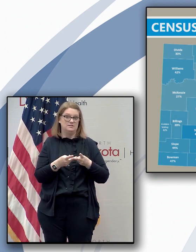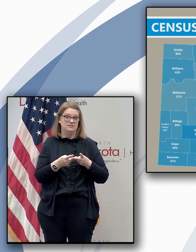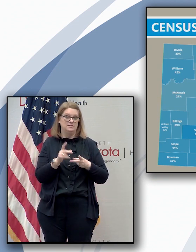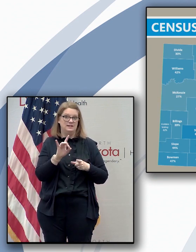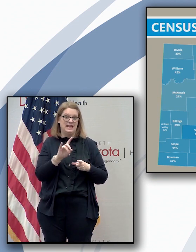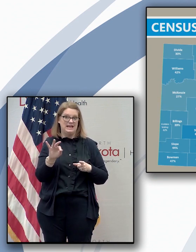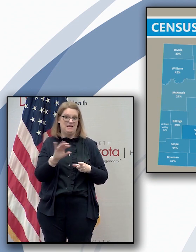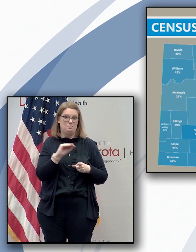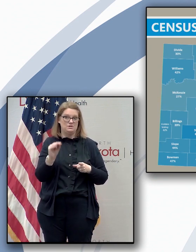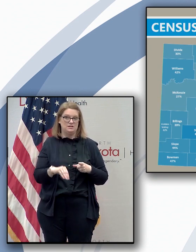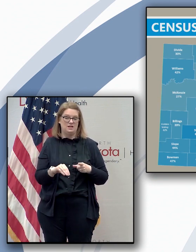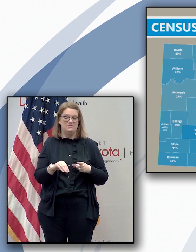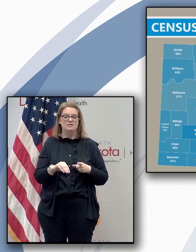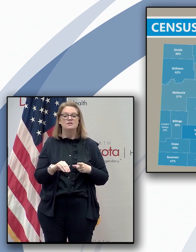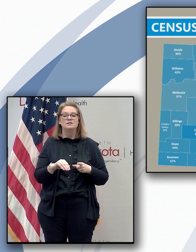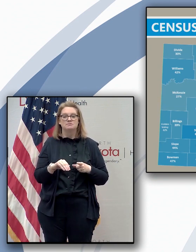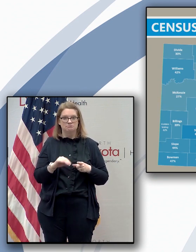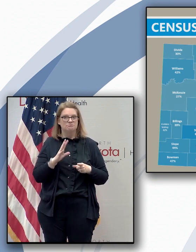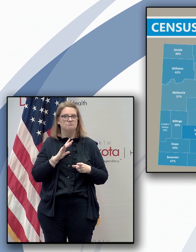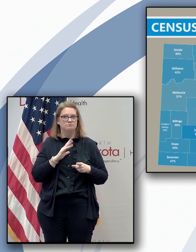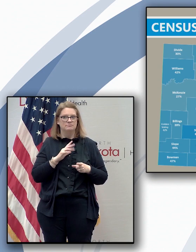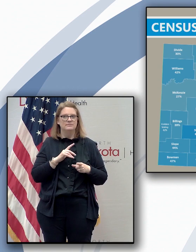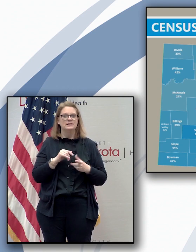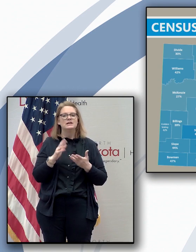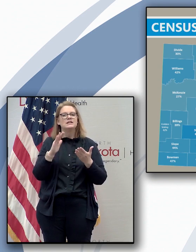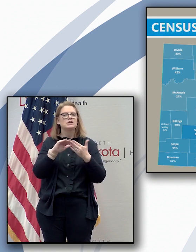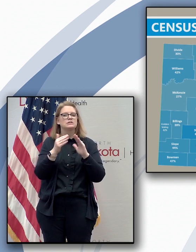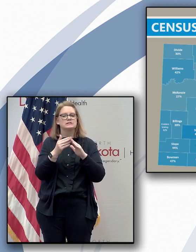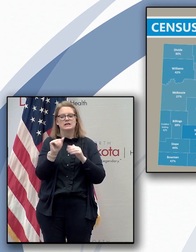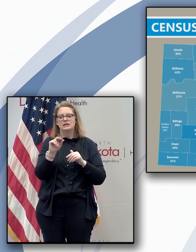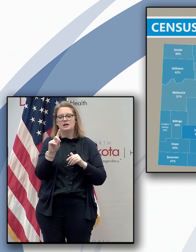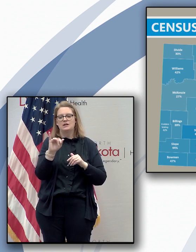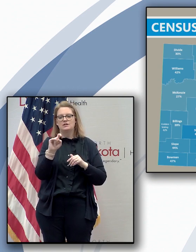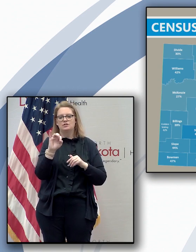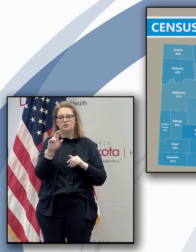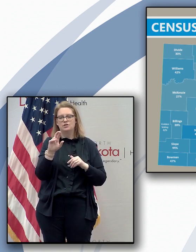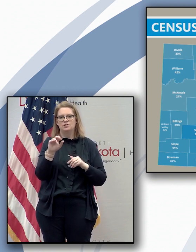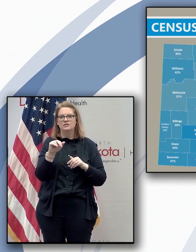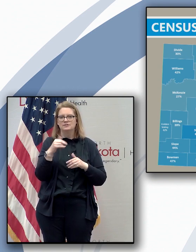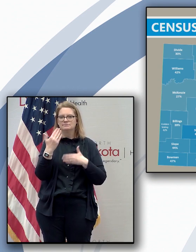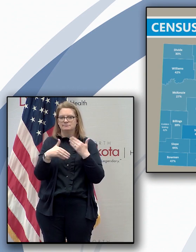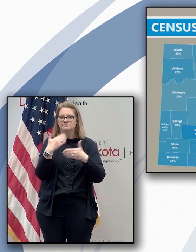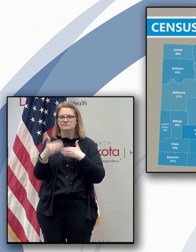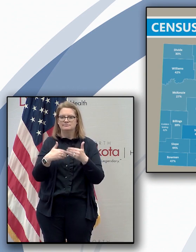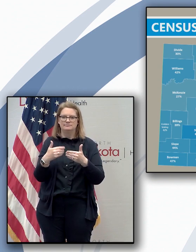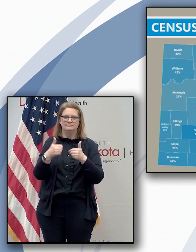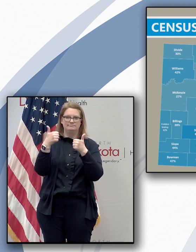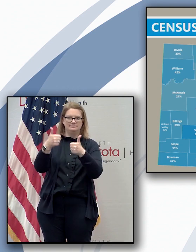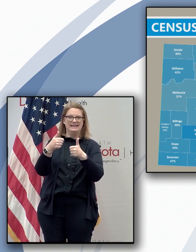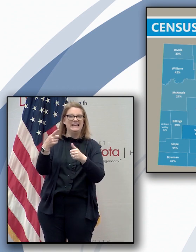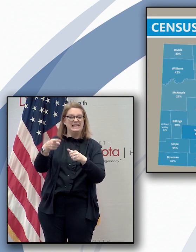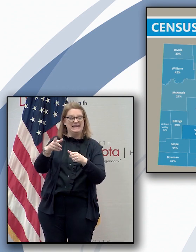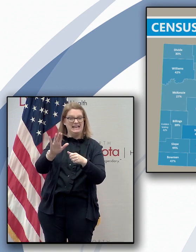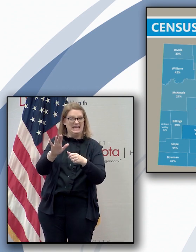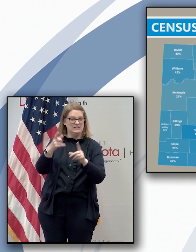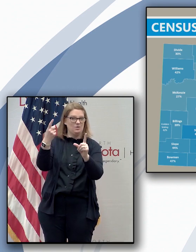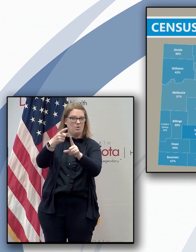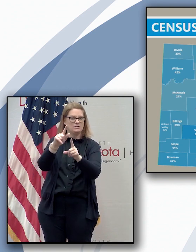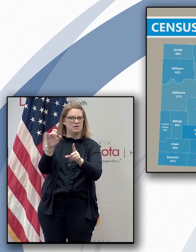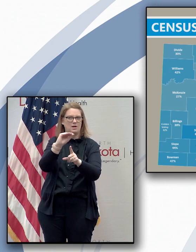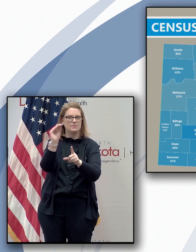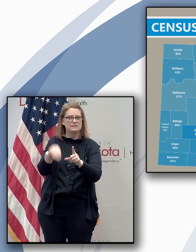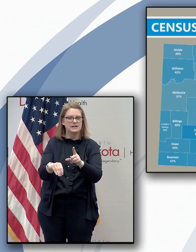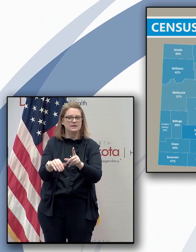89% response rate, but we understand their city auditor, Casey, keep it going over there. He's got a goal to get to 100% and has